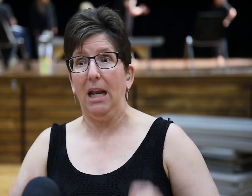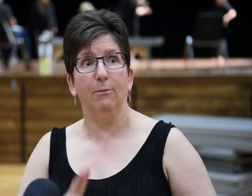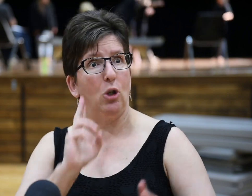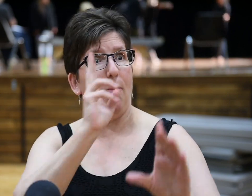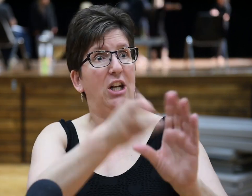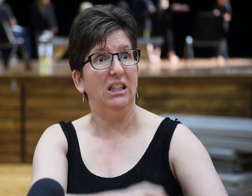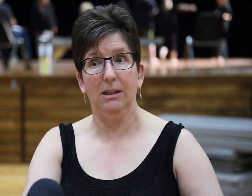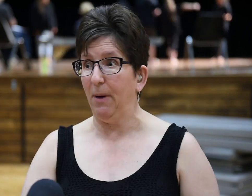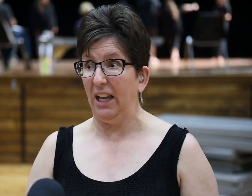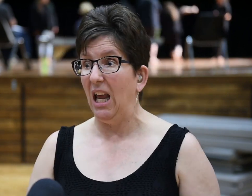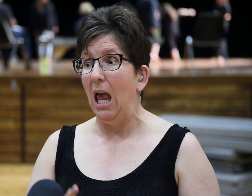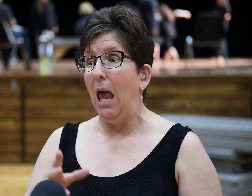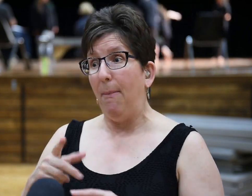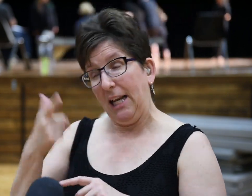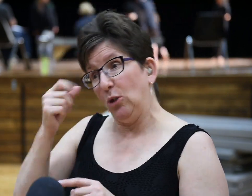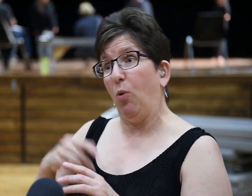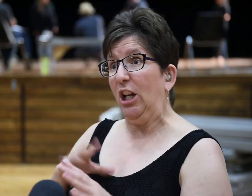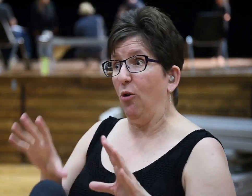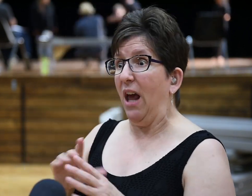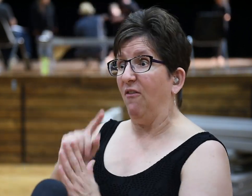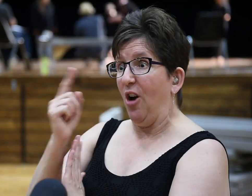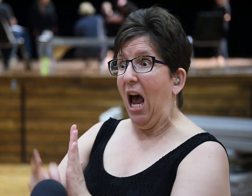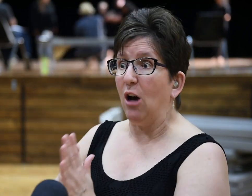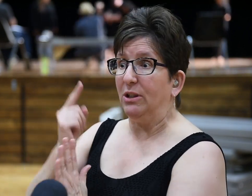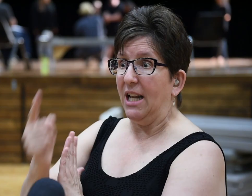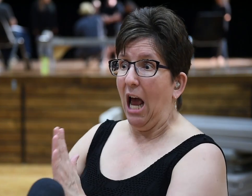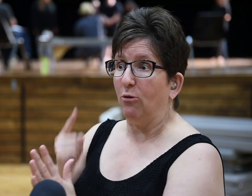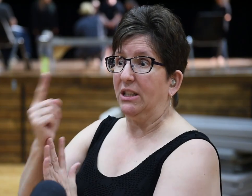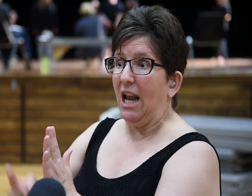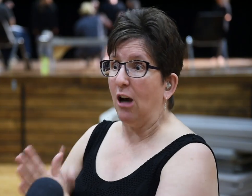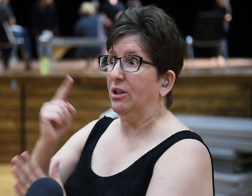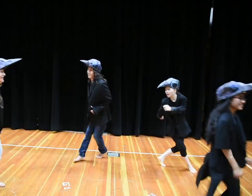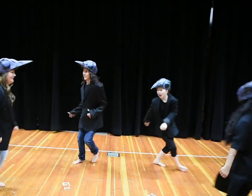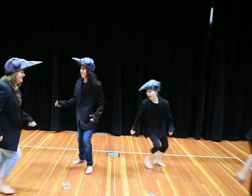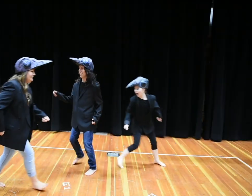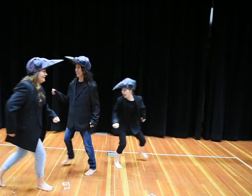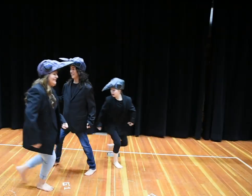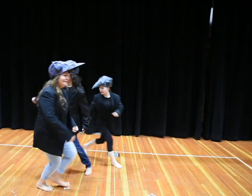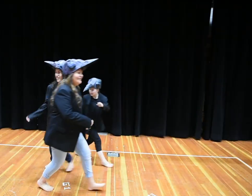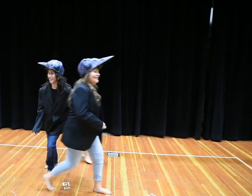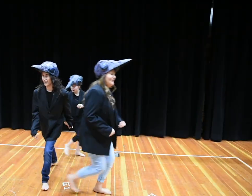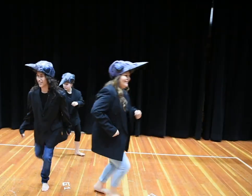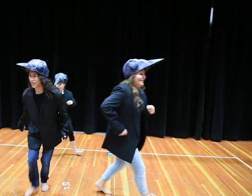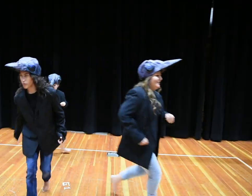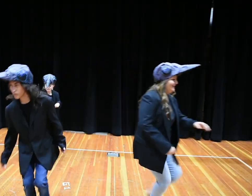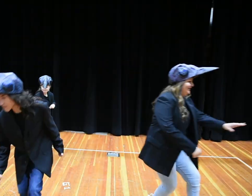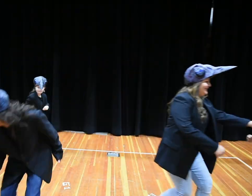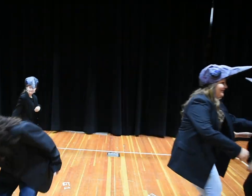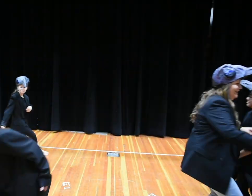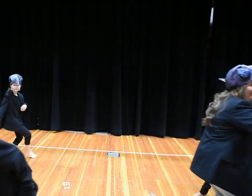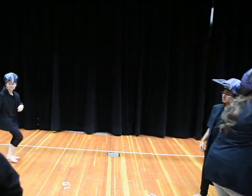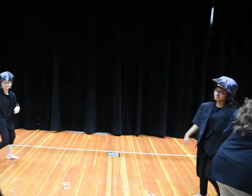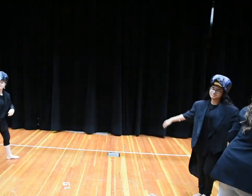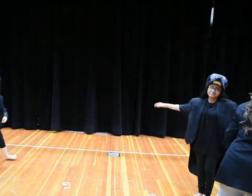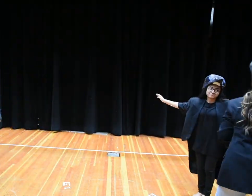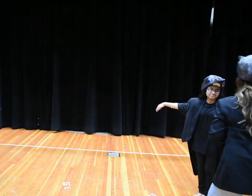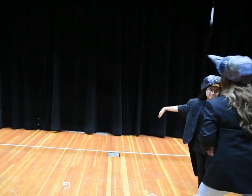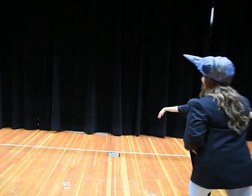able to participate. Because we do that for hours and hours and hours and hours and hours every day. But they'll have to do it for